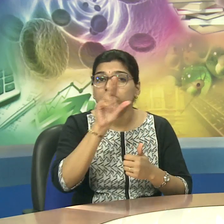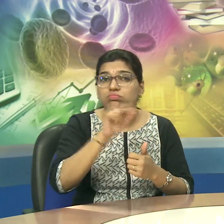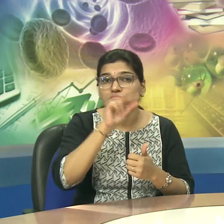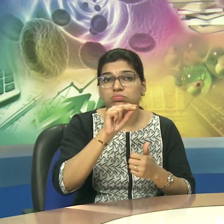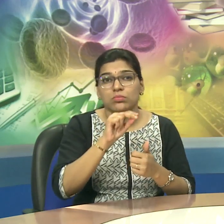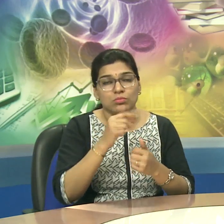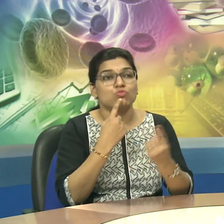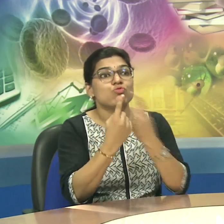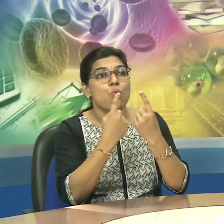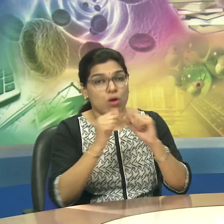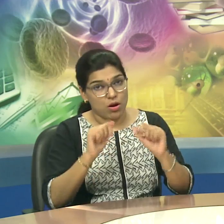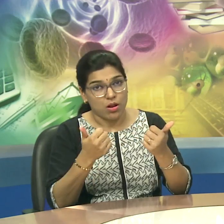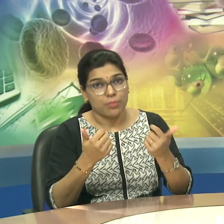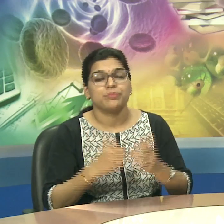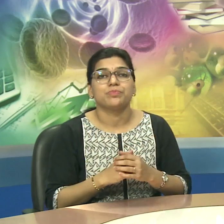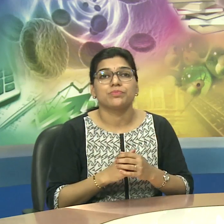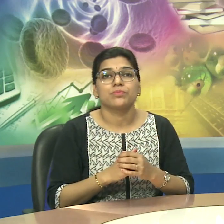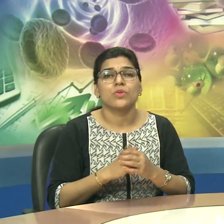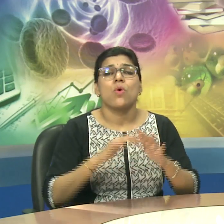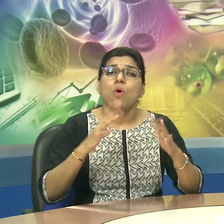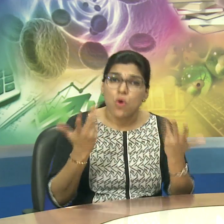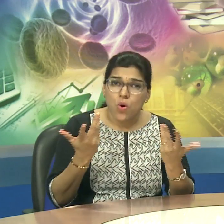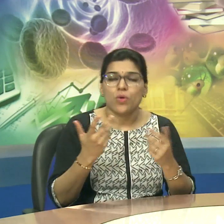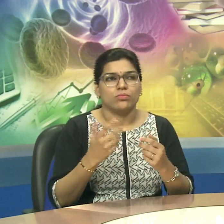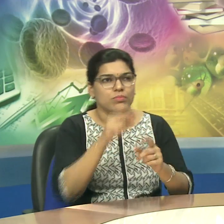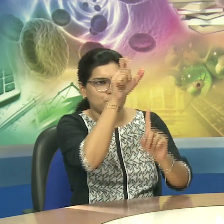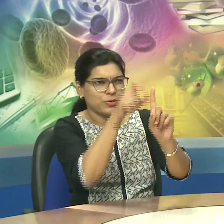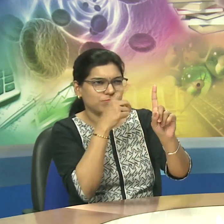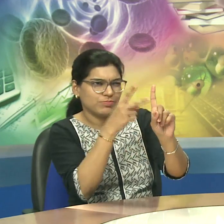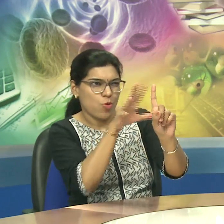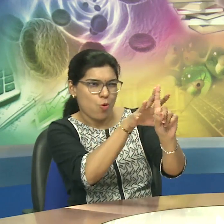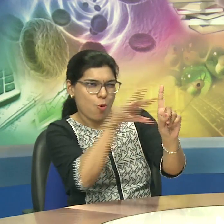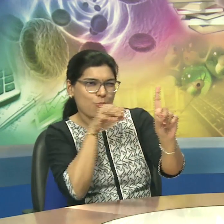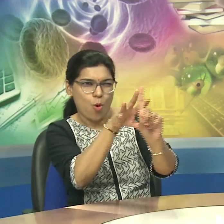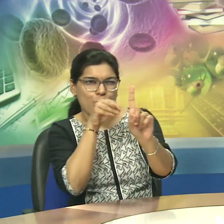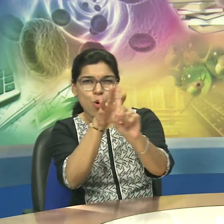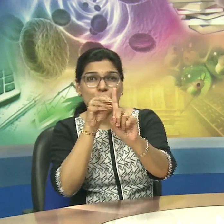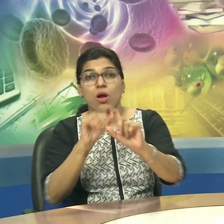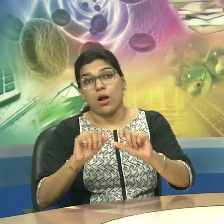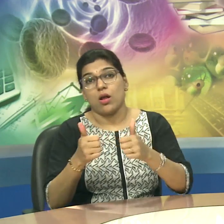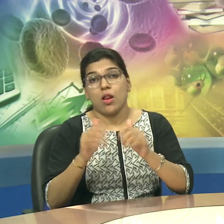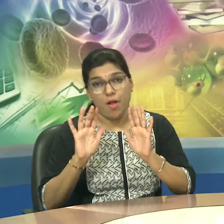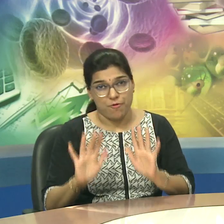which are the pets, they become great talkers. They are very good in mimicking,